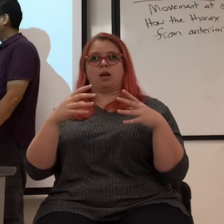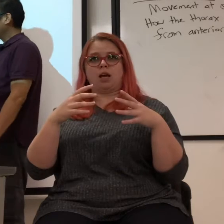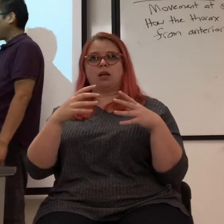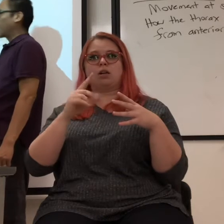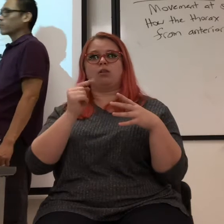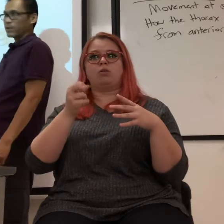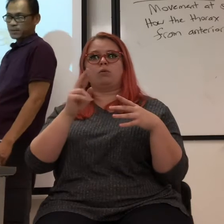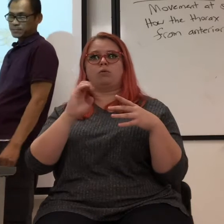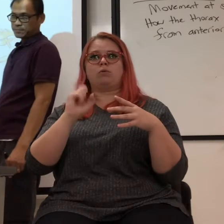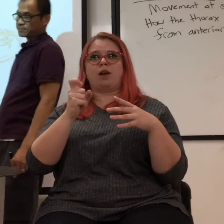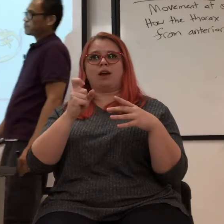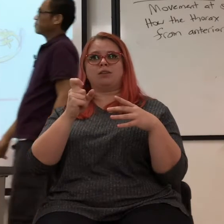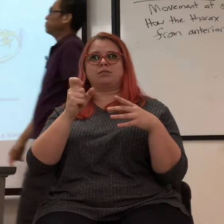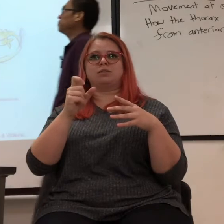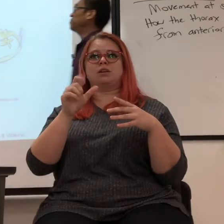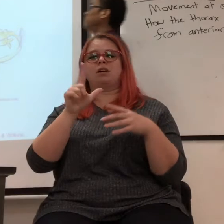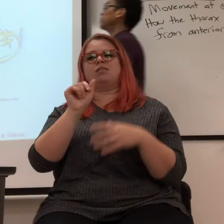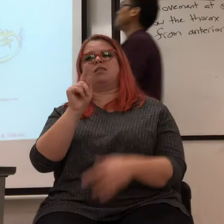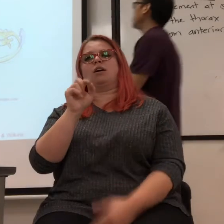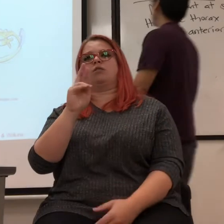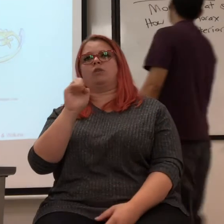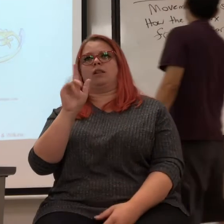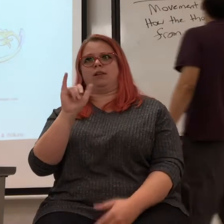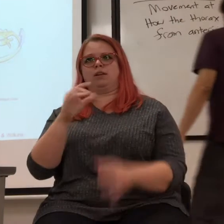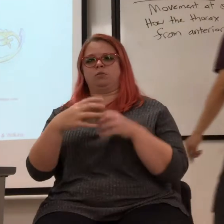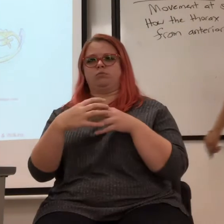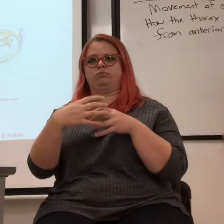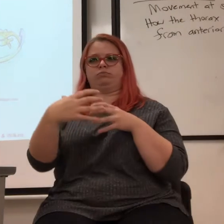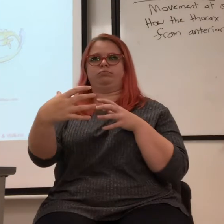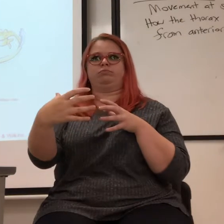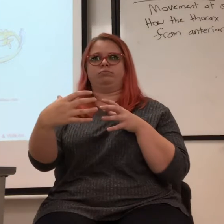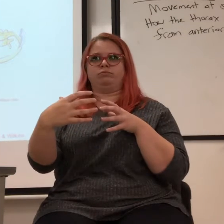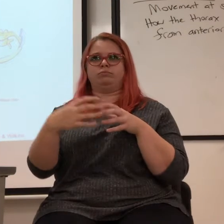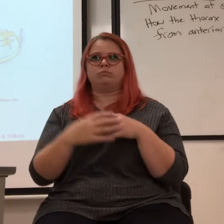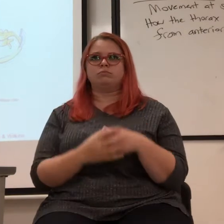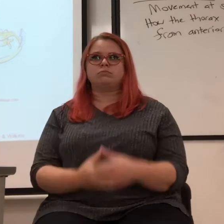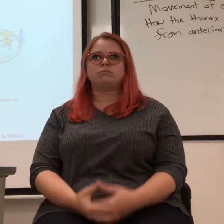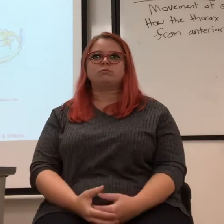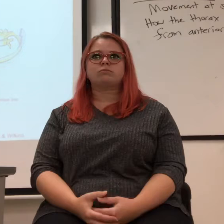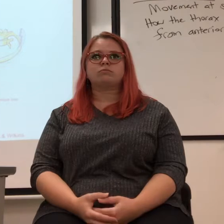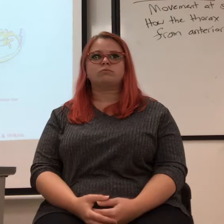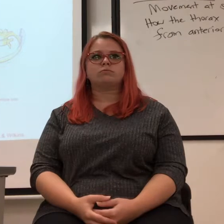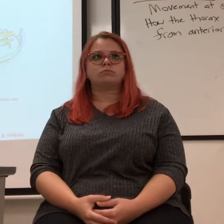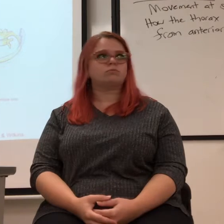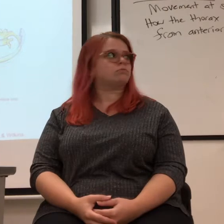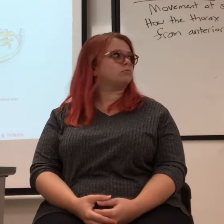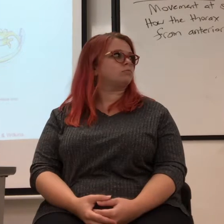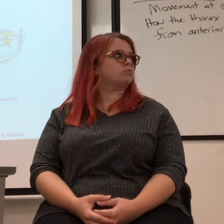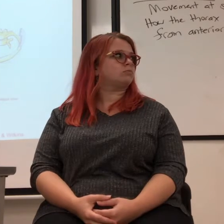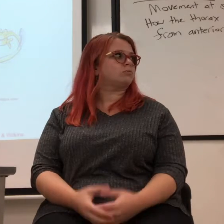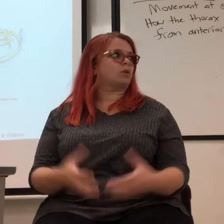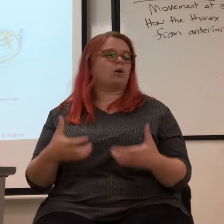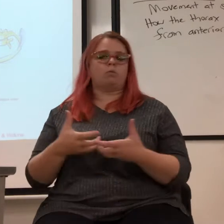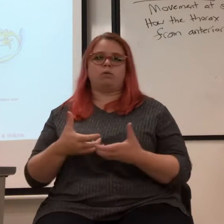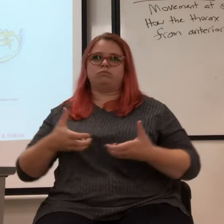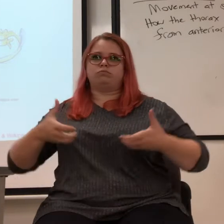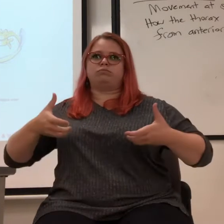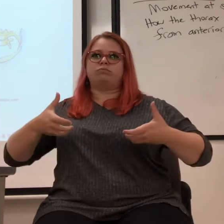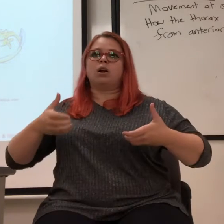the thorax laterally. technically that would be movement at